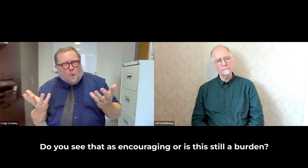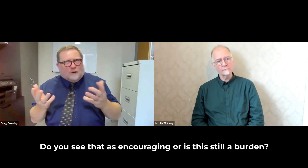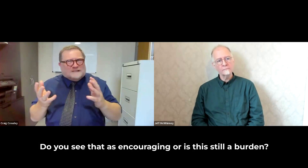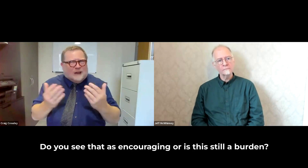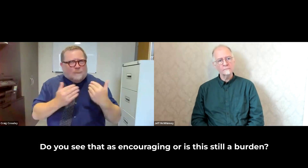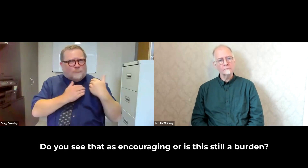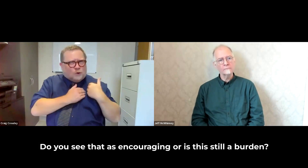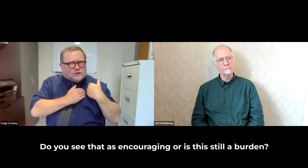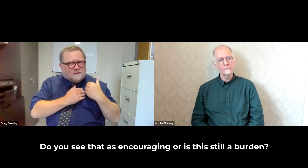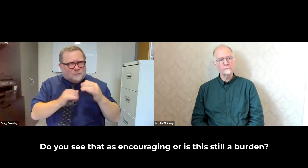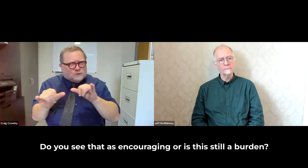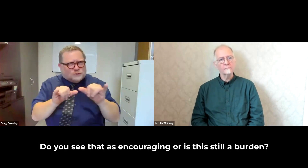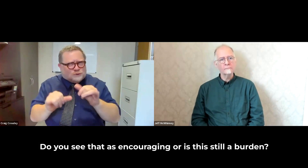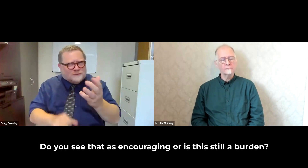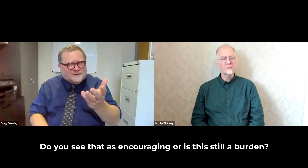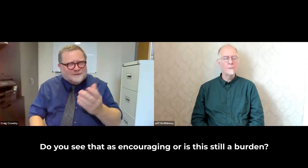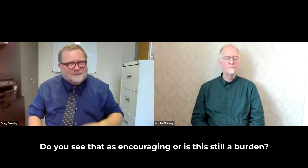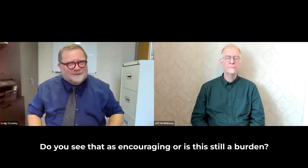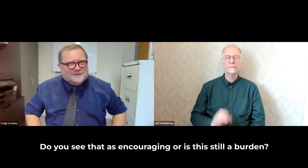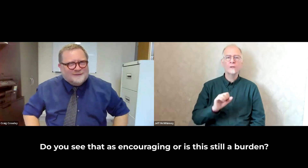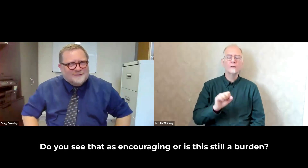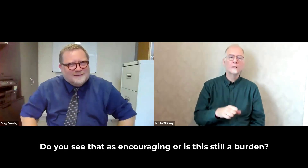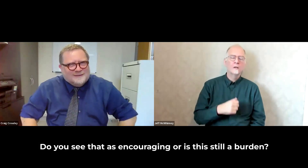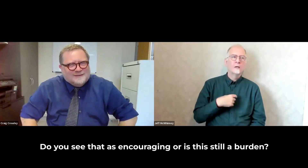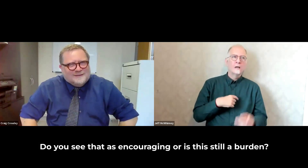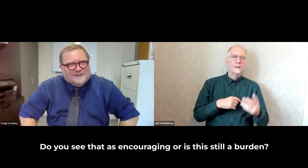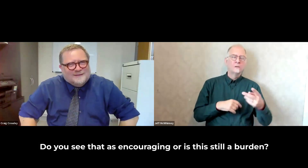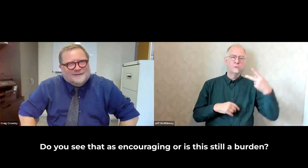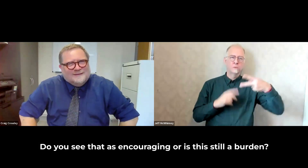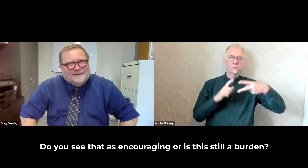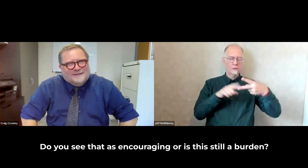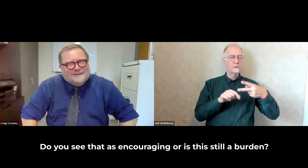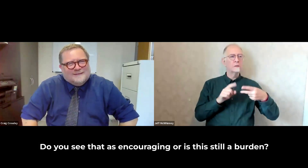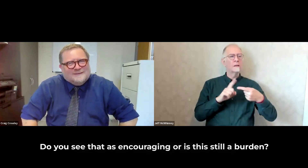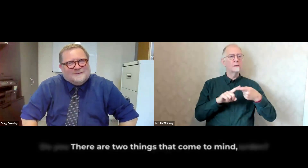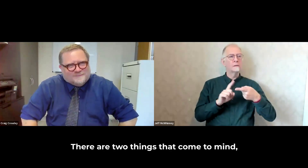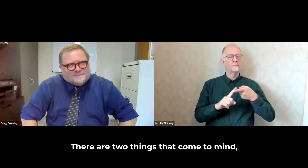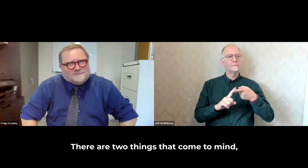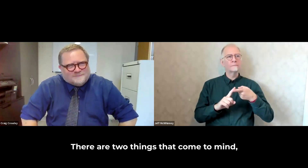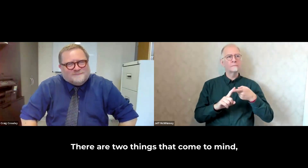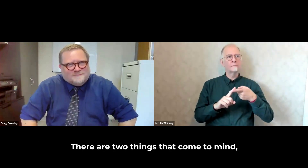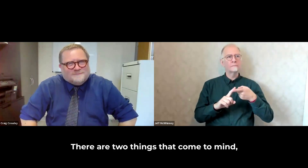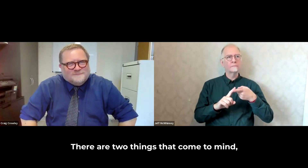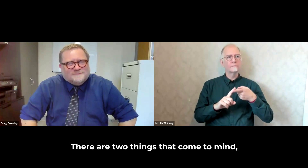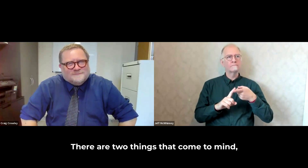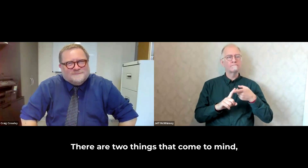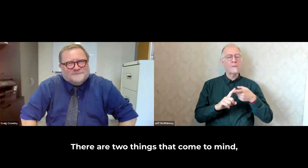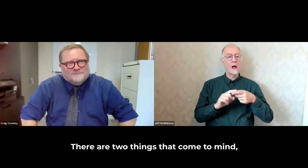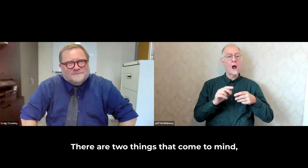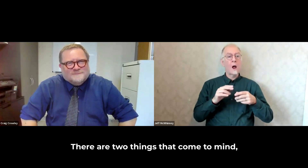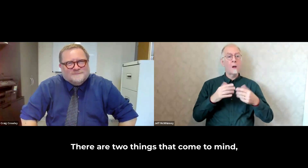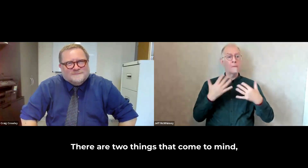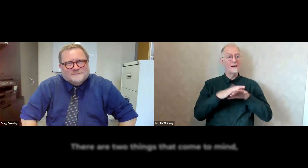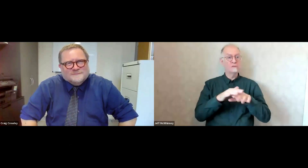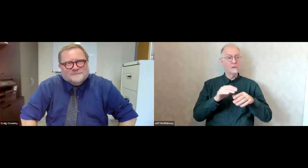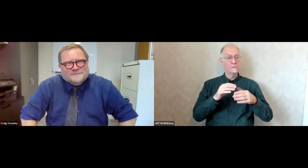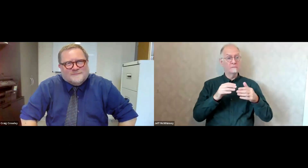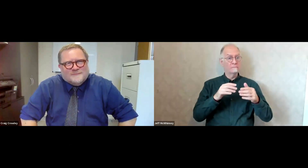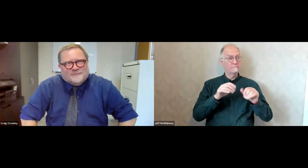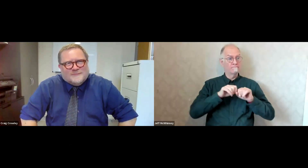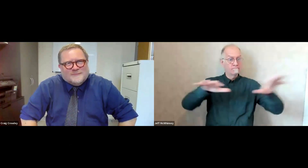that seems to be, is that enriching and encouraging, or is it still a burden? There are 2 things that come to